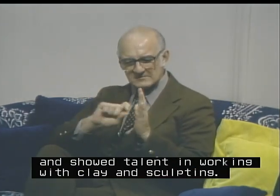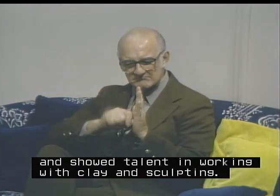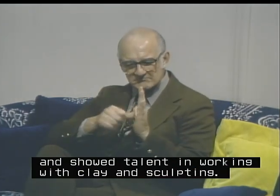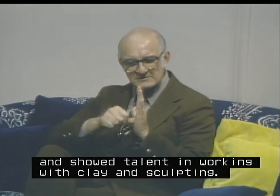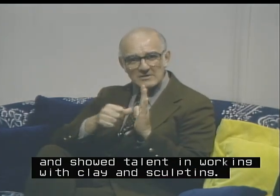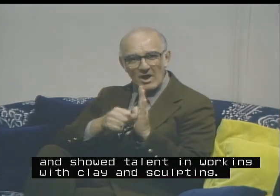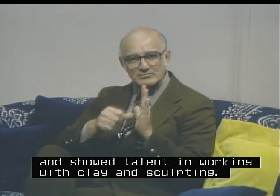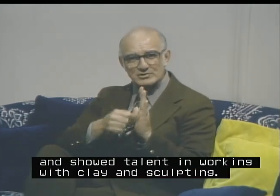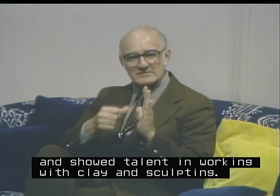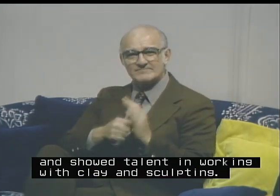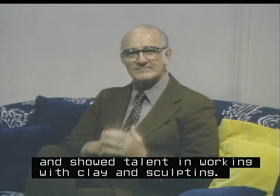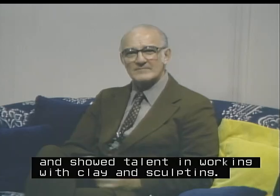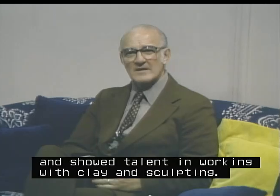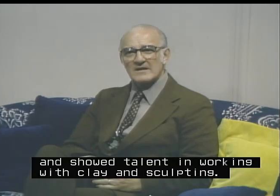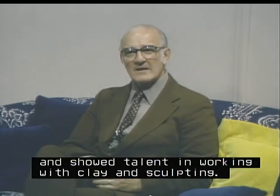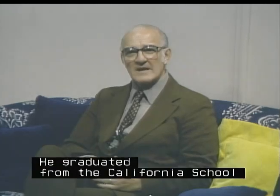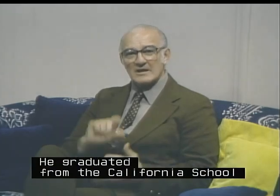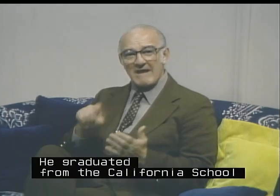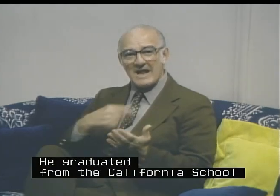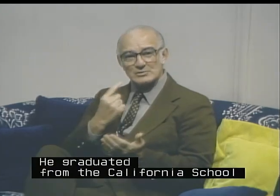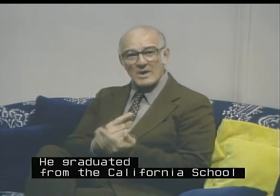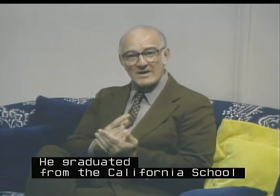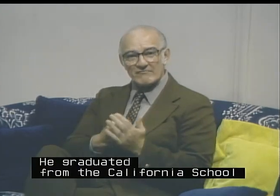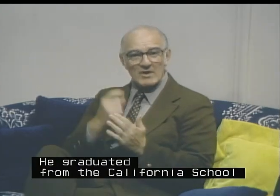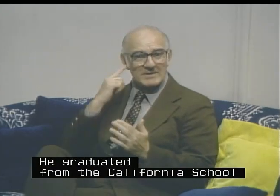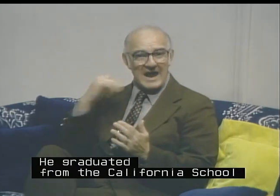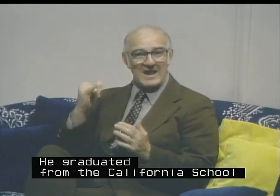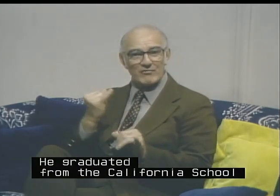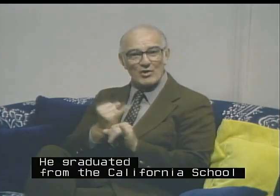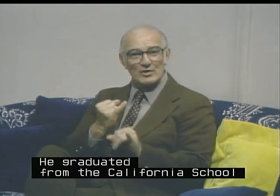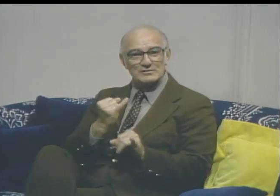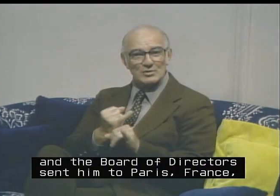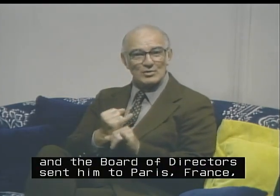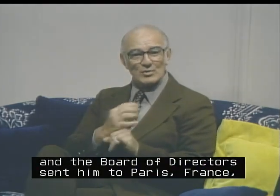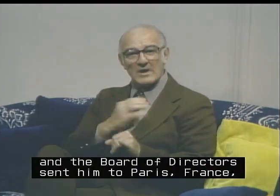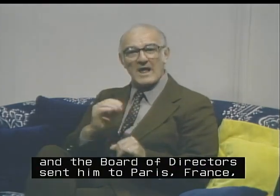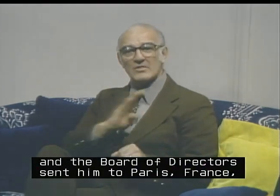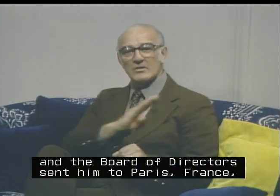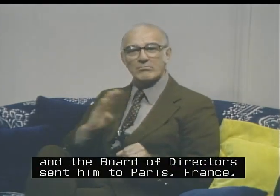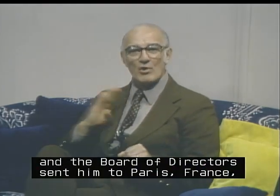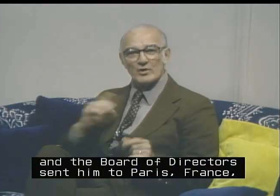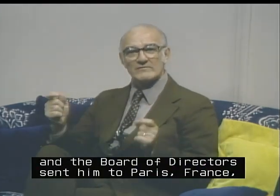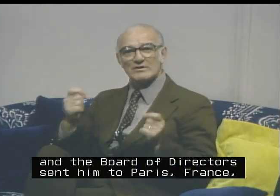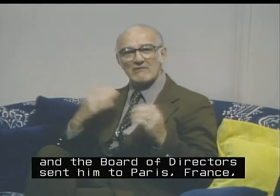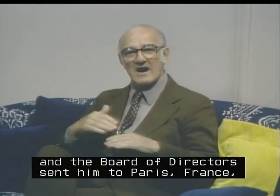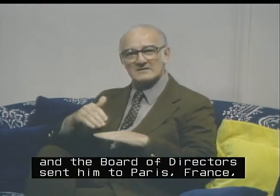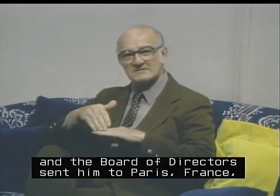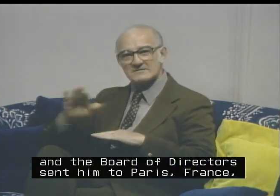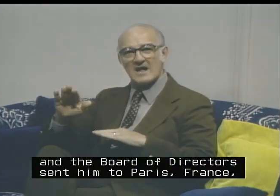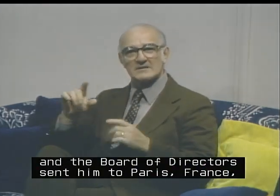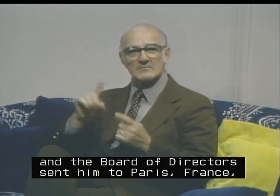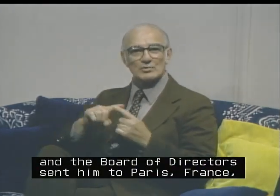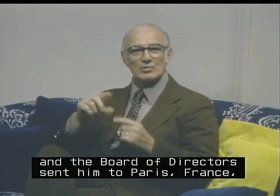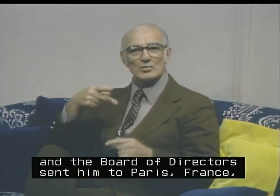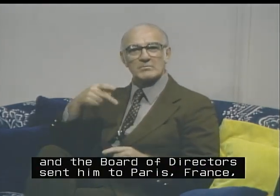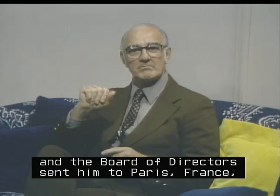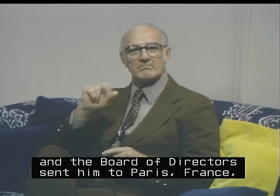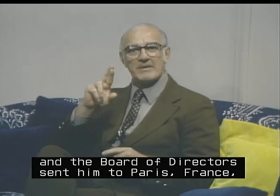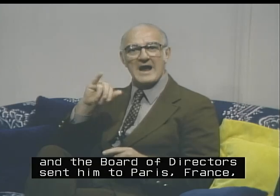and sculpting. He graduated from California School, and the board of directors sent him to